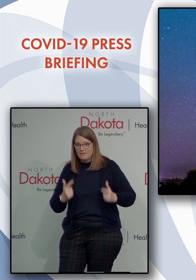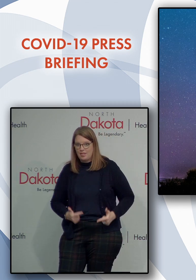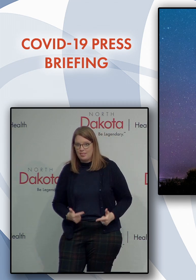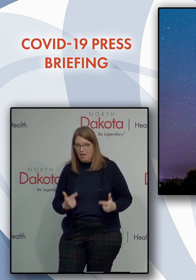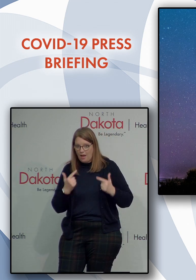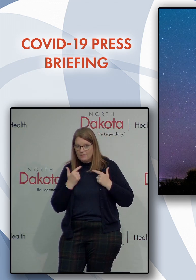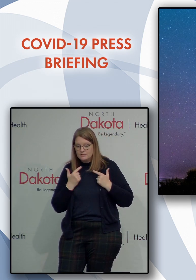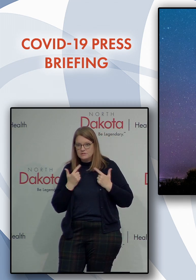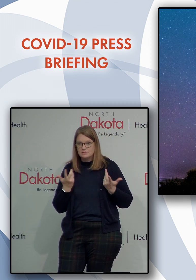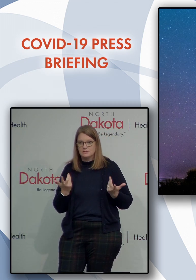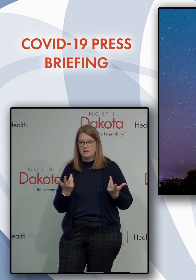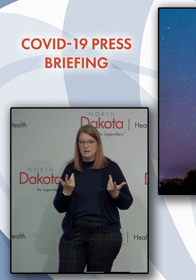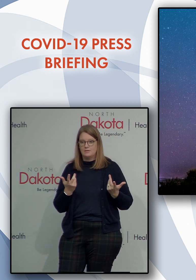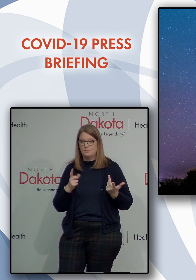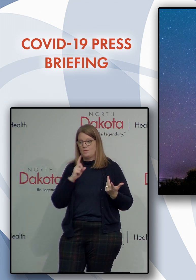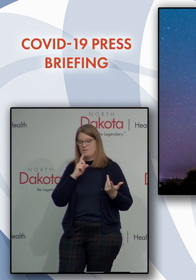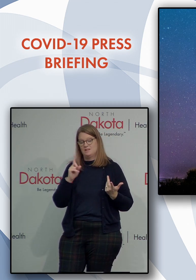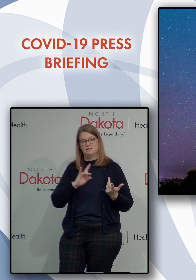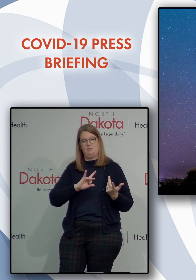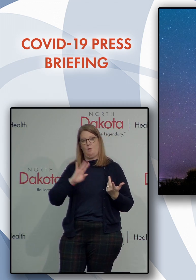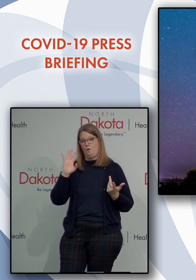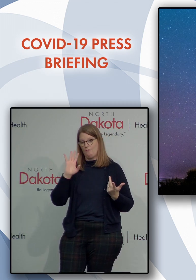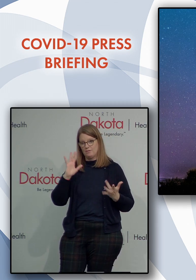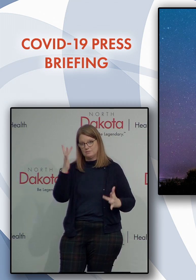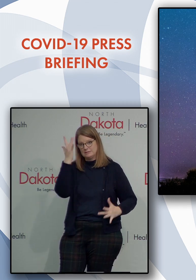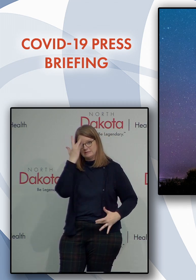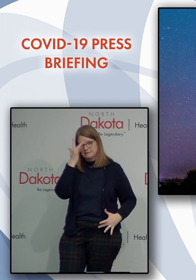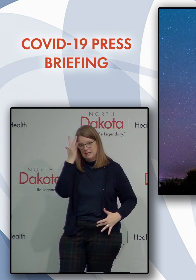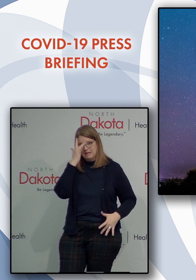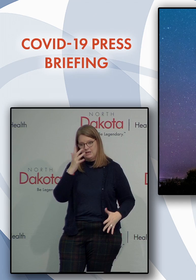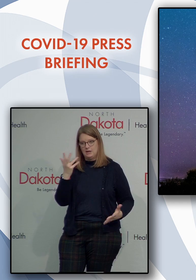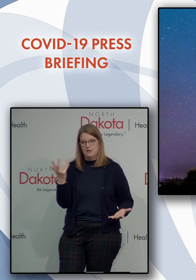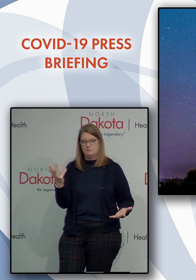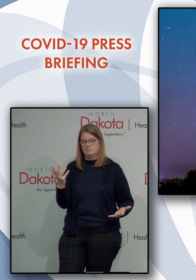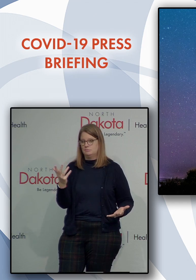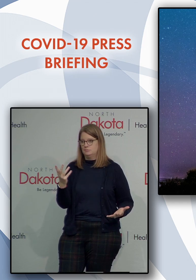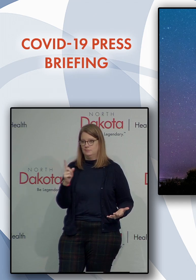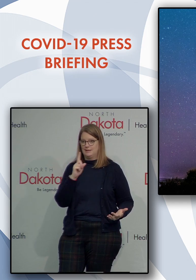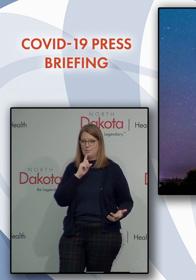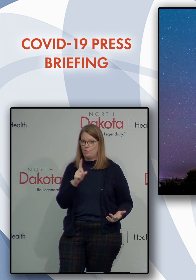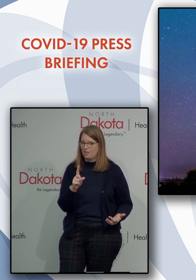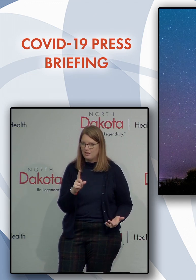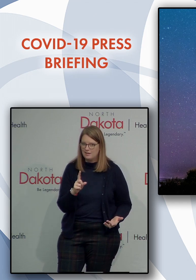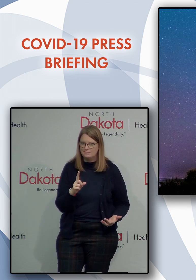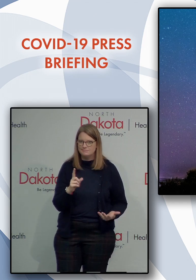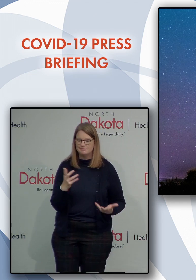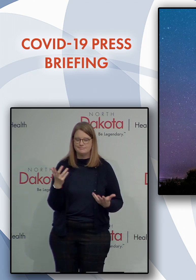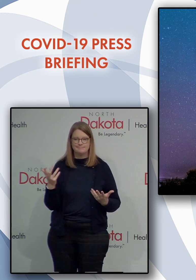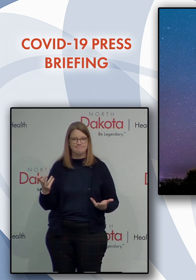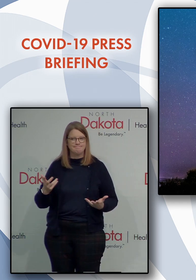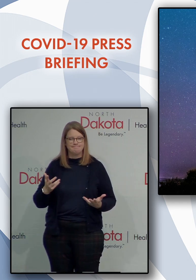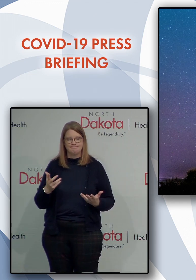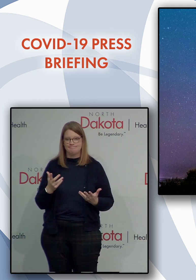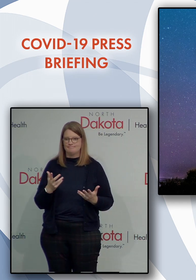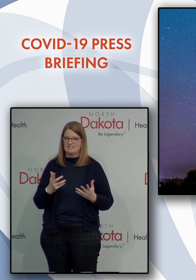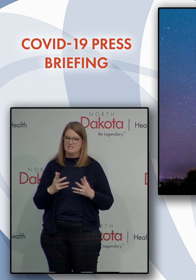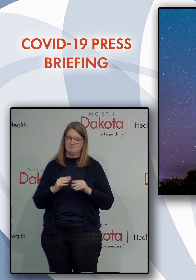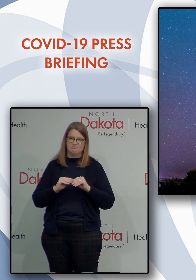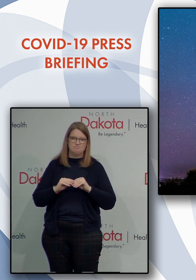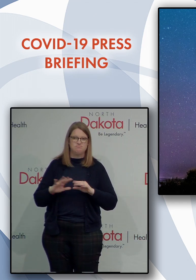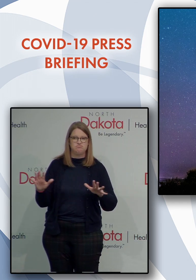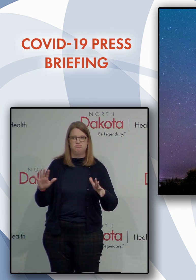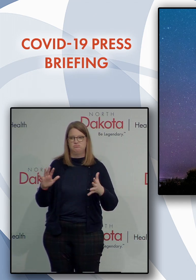from this dreaded disease, one that has so unfairly attacked our